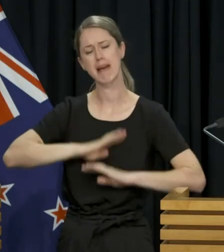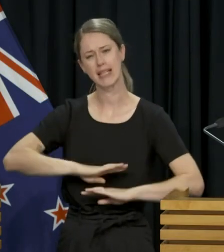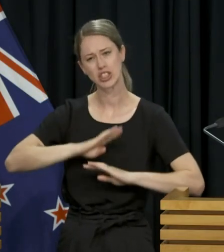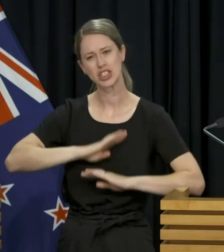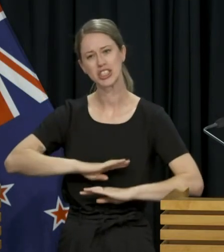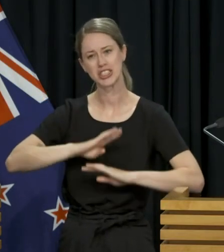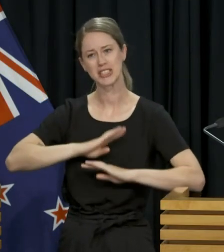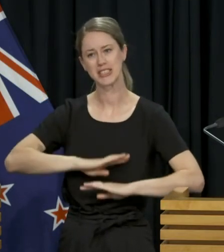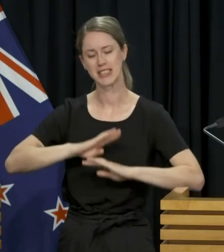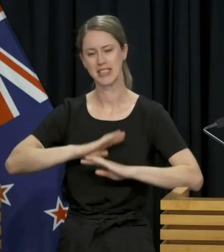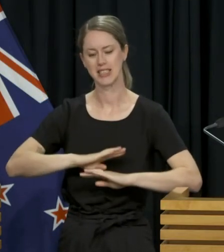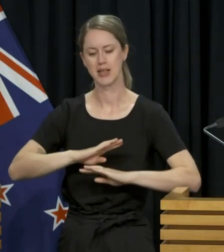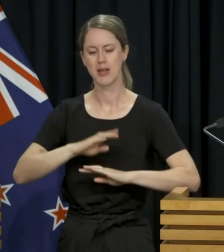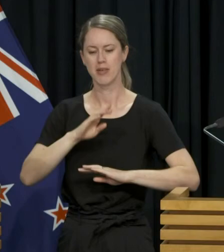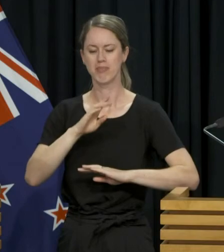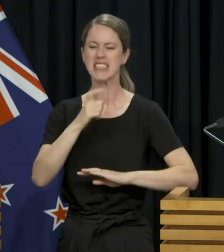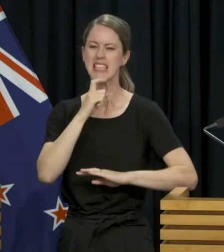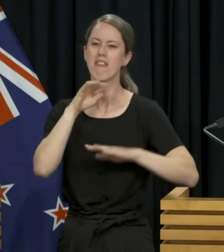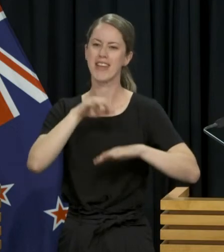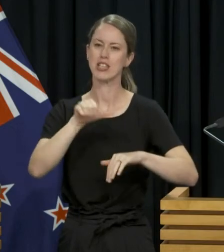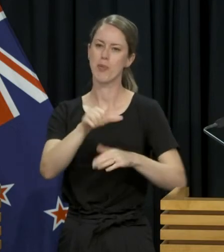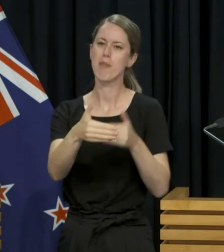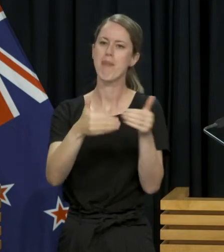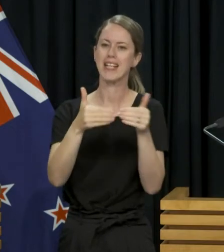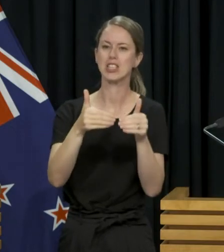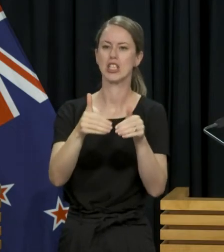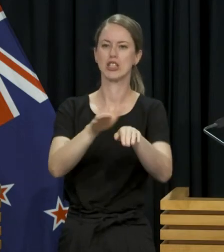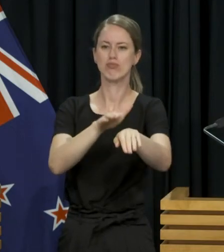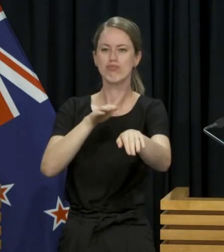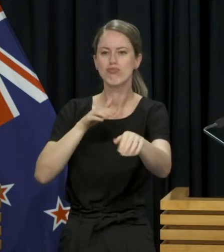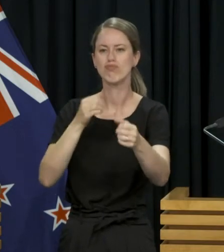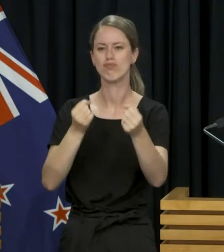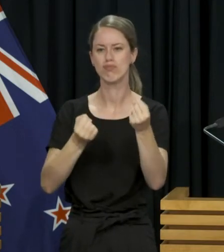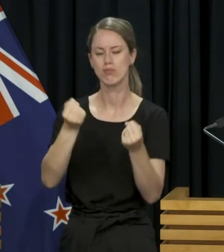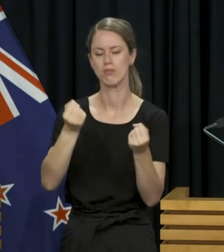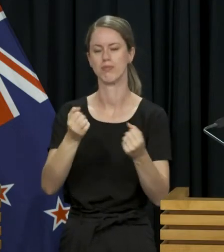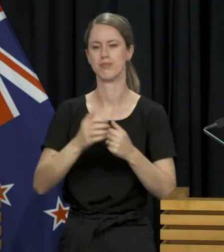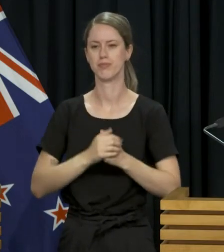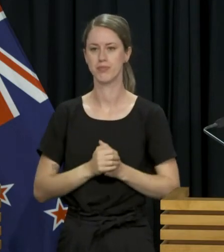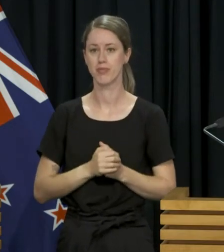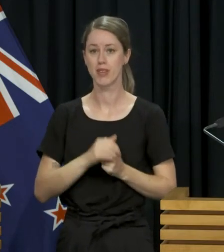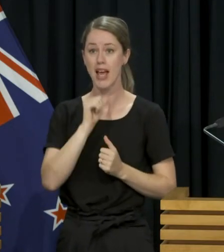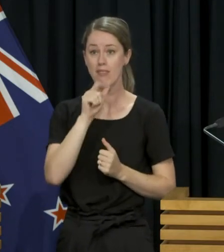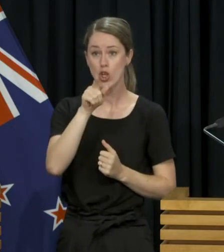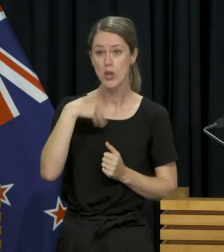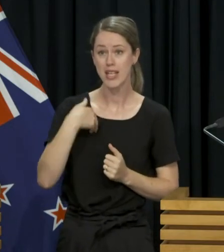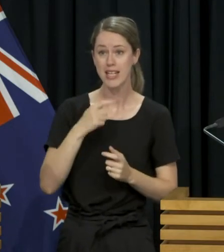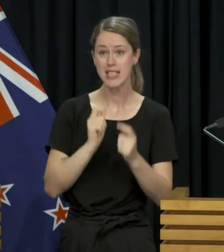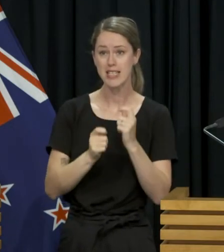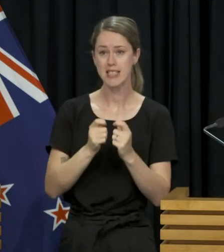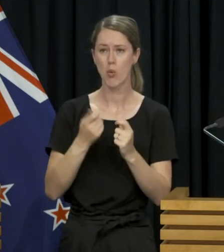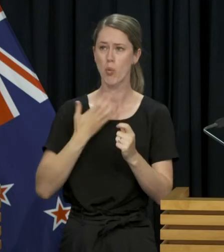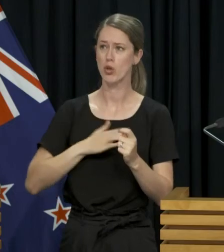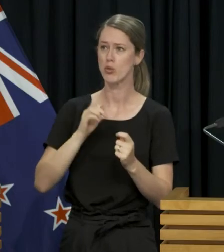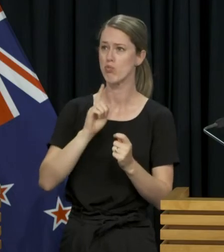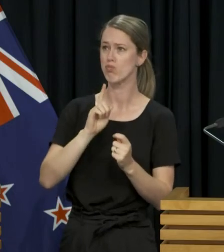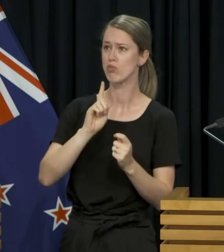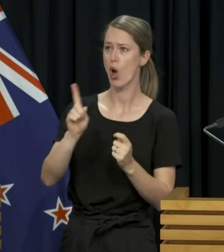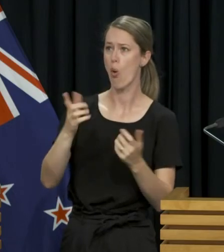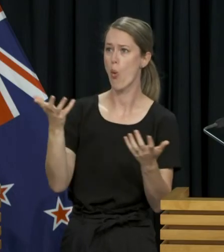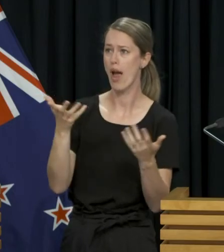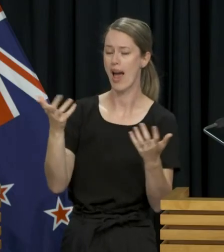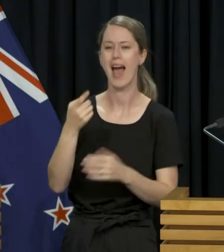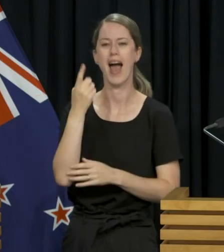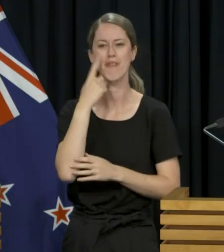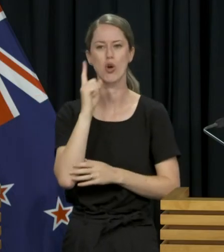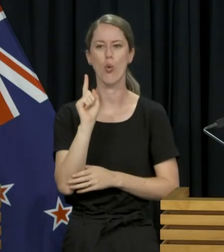good traffic and queue management in place. All the testing sites, if anyone needs a test, are on the Auckland Regional Public Health